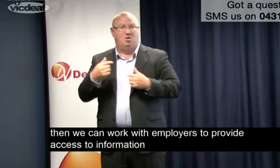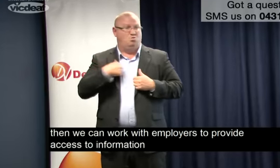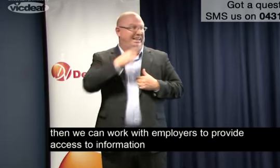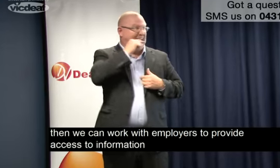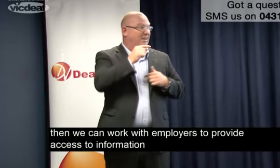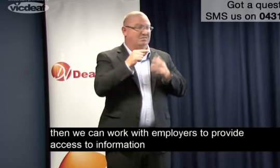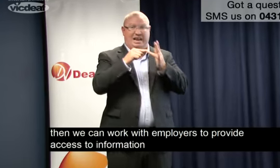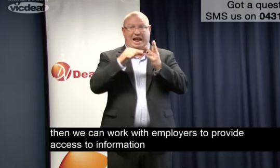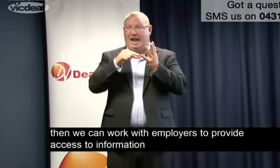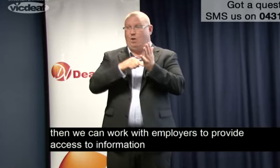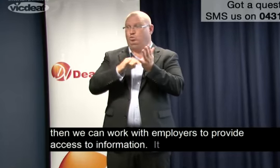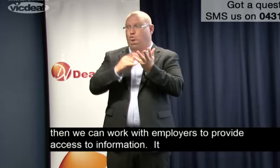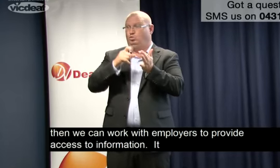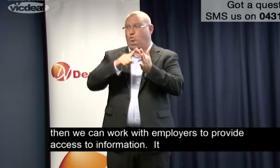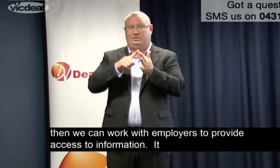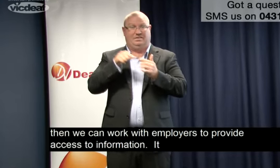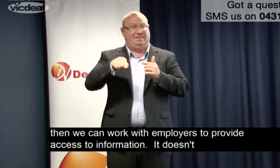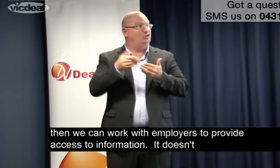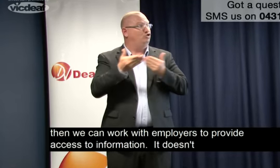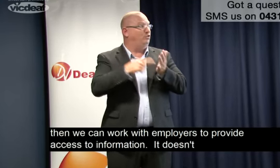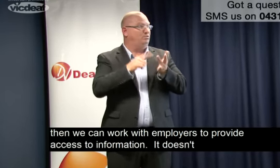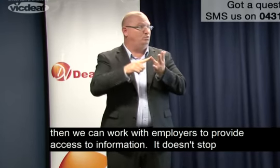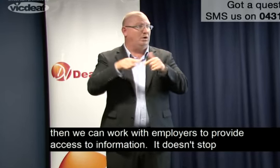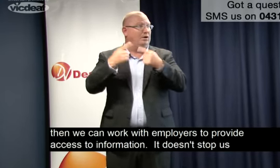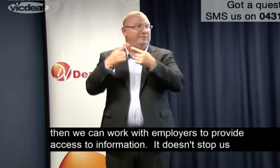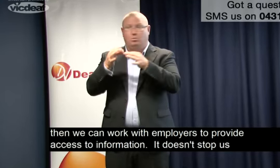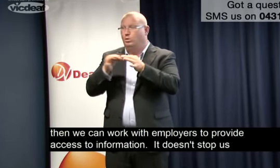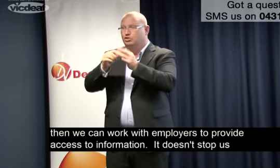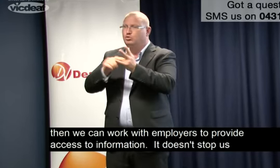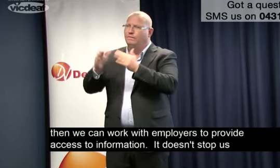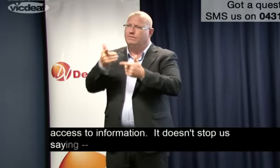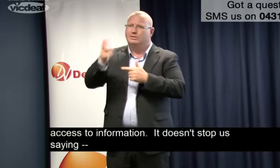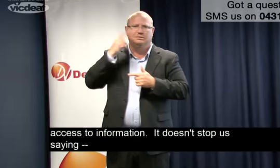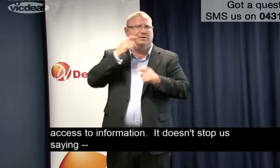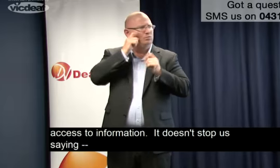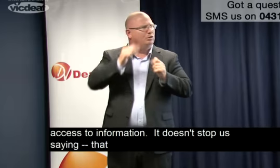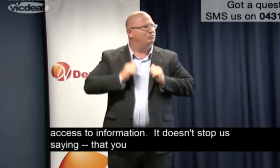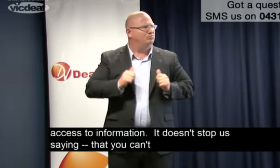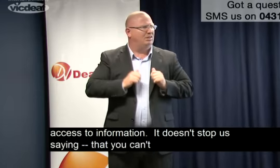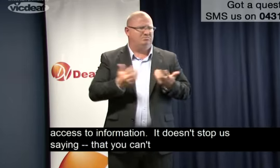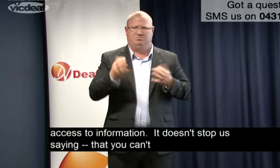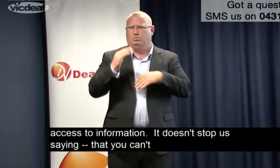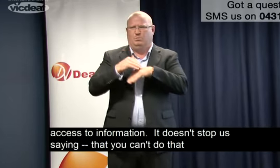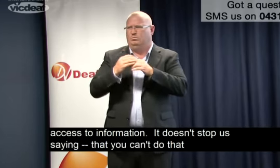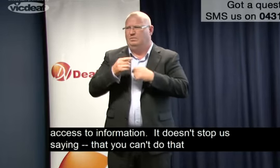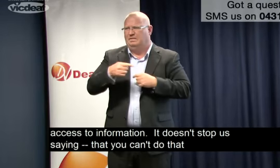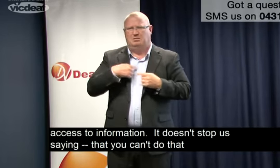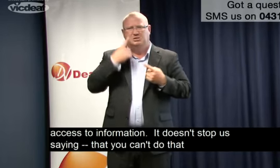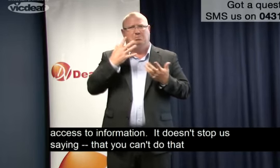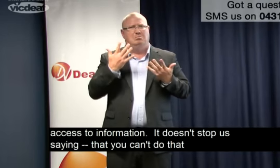saying, you know, look, you can't do that. It's not something we're wanting to do. We could outsource the service to different organisations to provide deaf awareness training. There's no problem